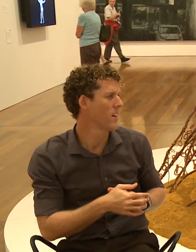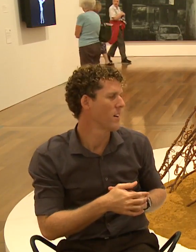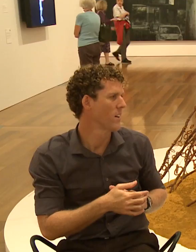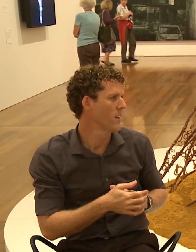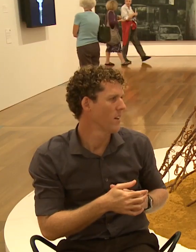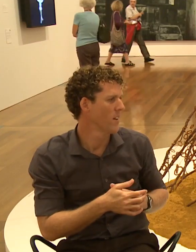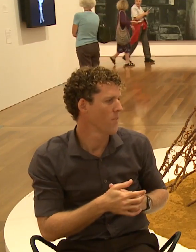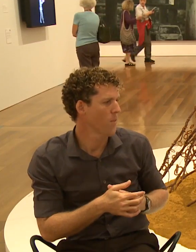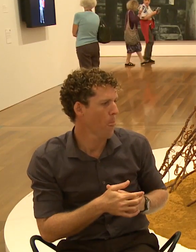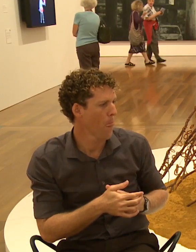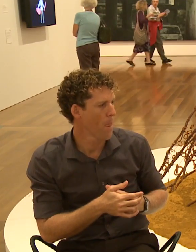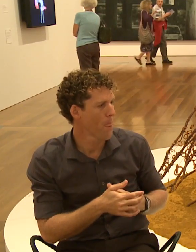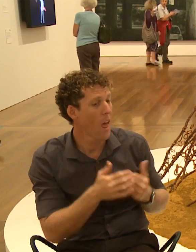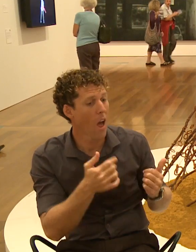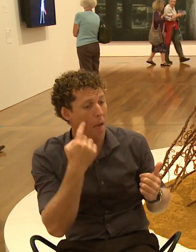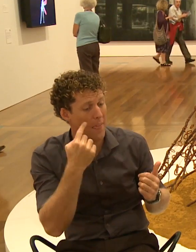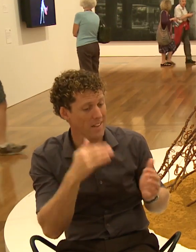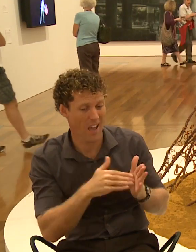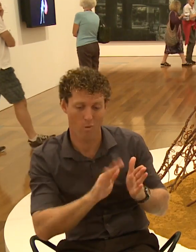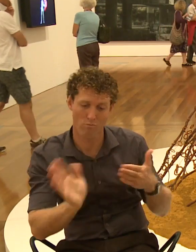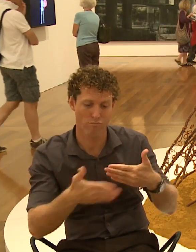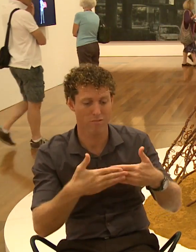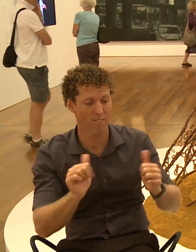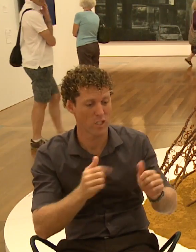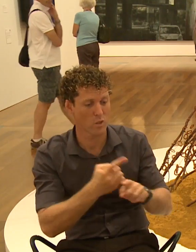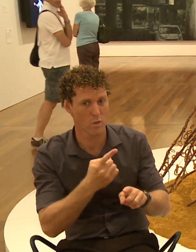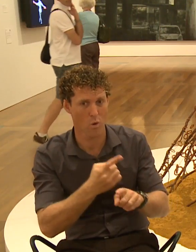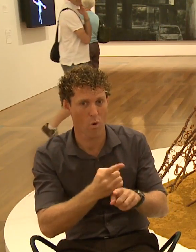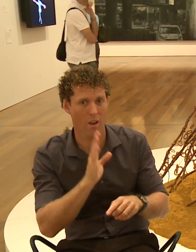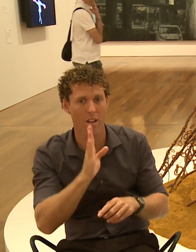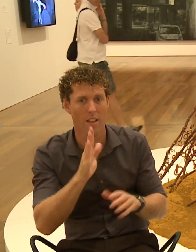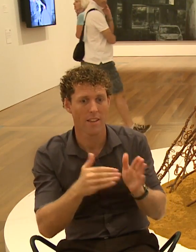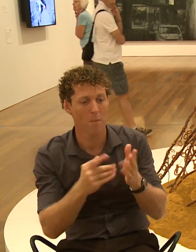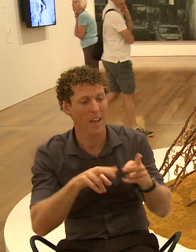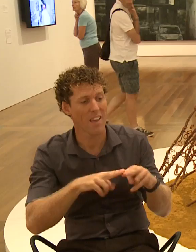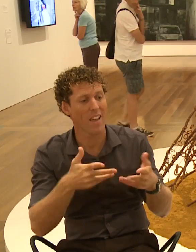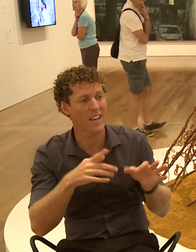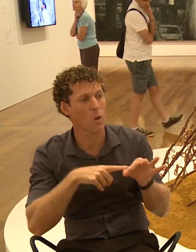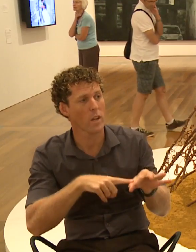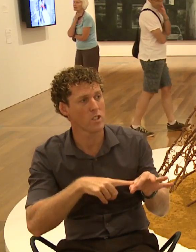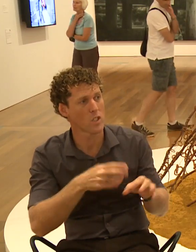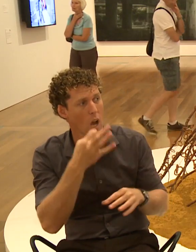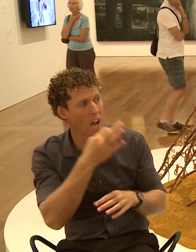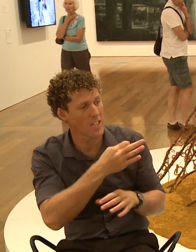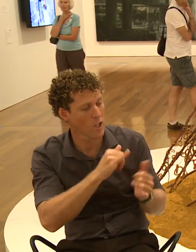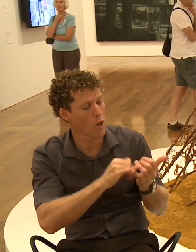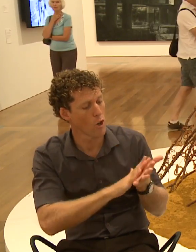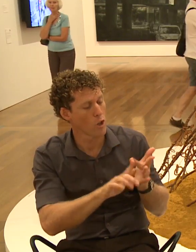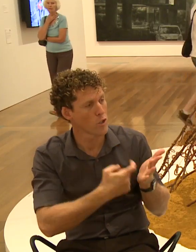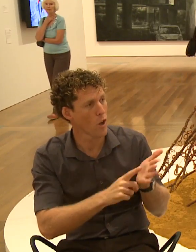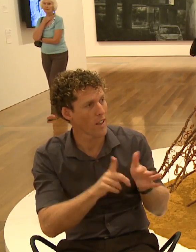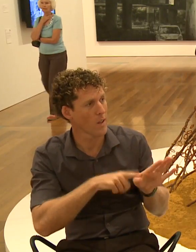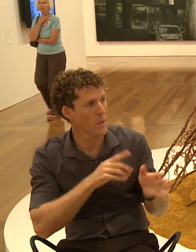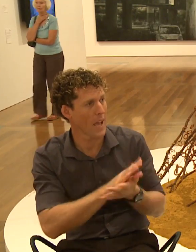But no, well, it works we're coming well. to the end of the talk, but if you have any questions, Shirley would be happy to answer them,